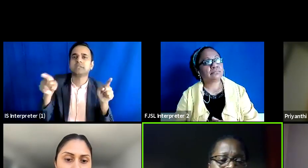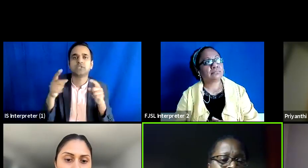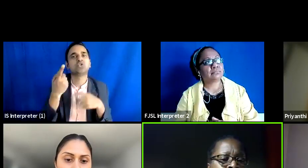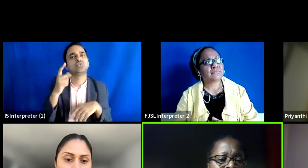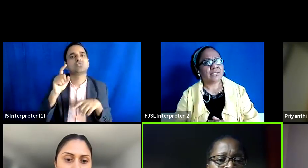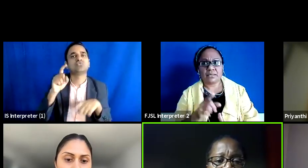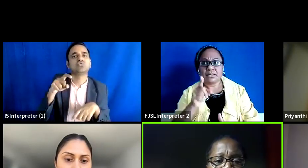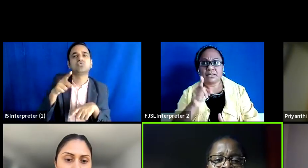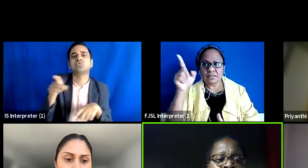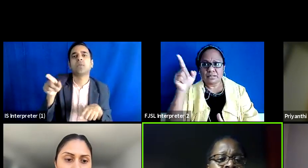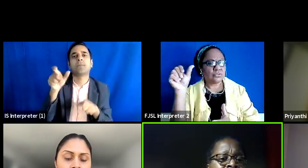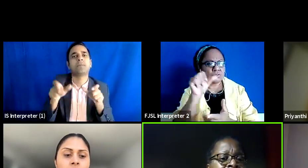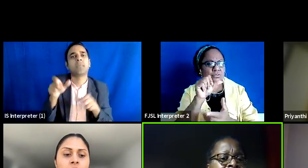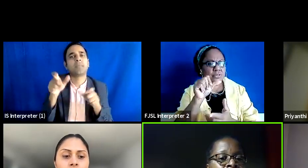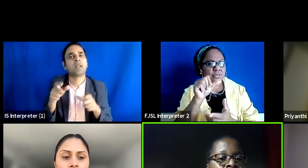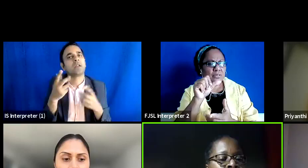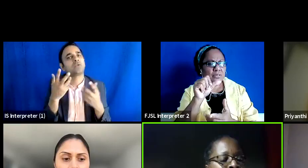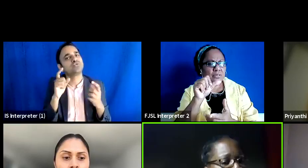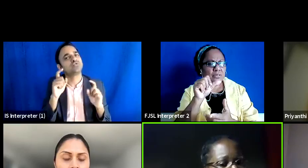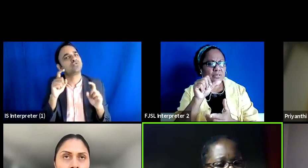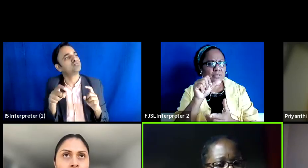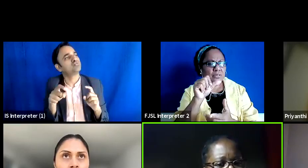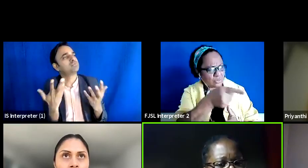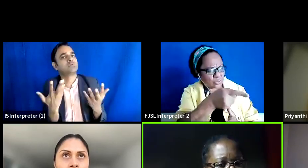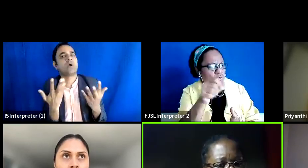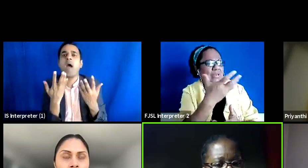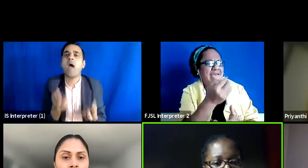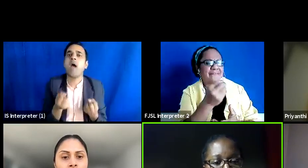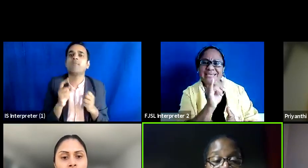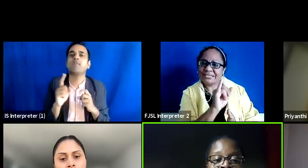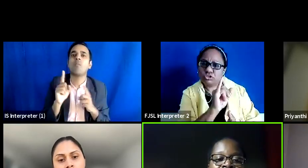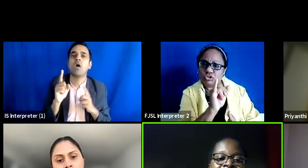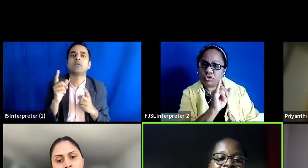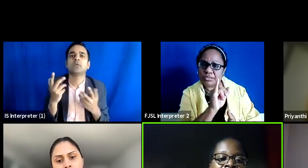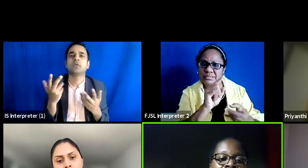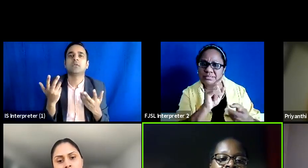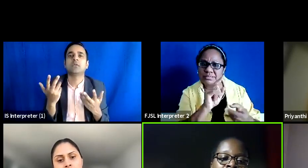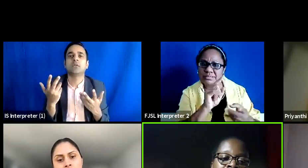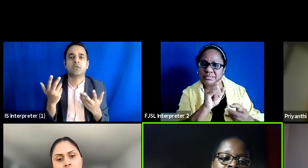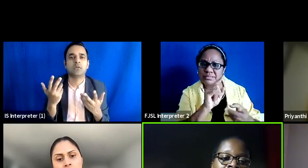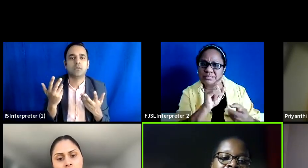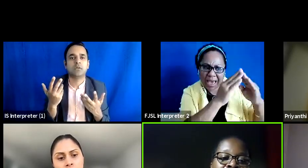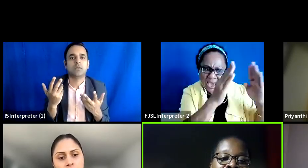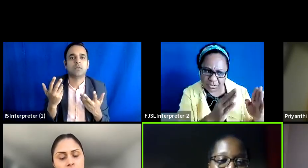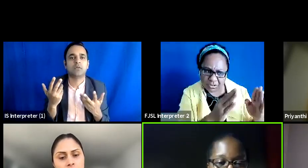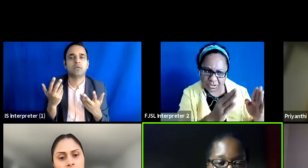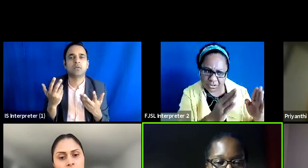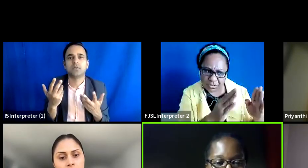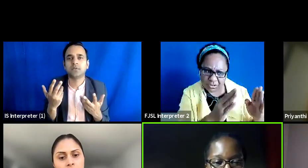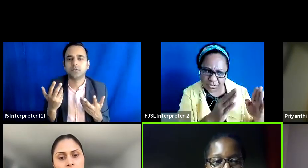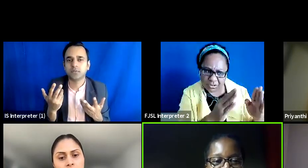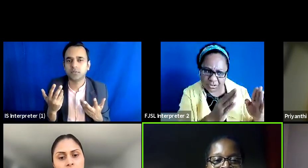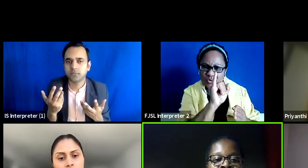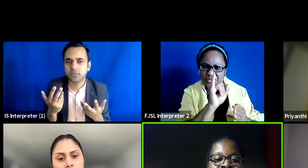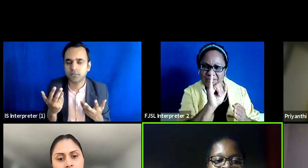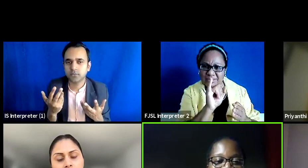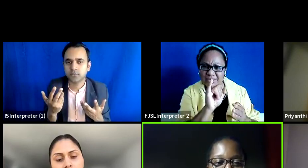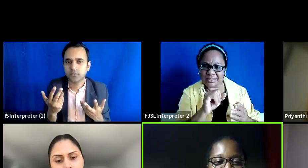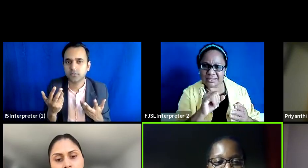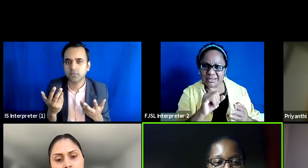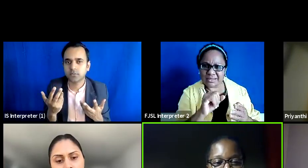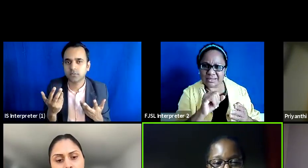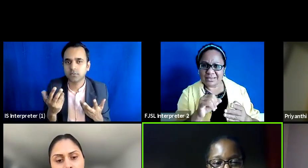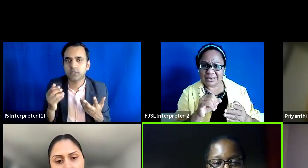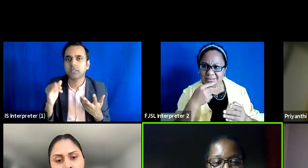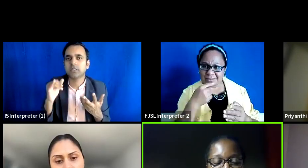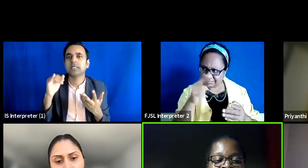insurance, their properties were supposed to be insured. And this was quite shocking for me